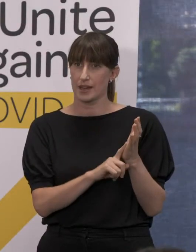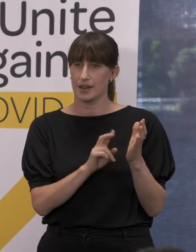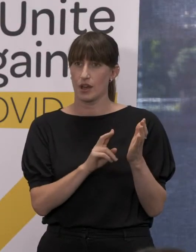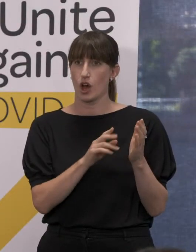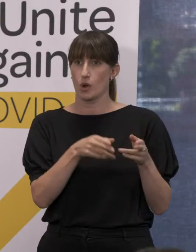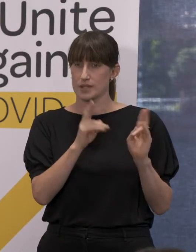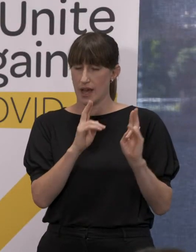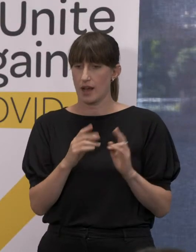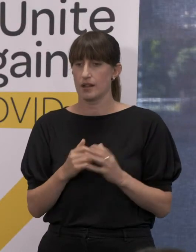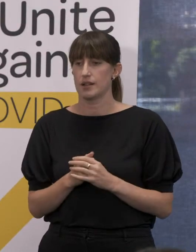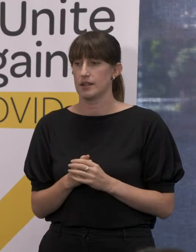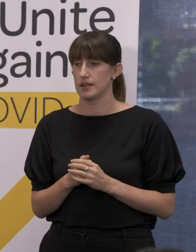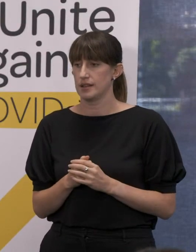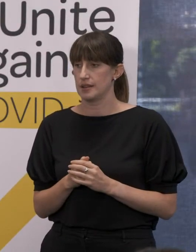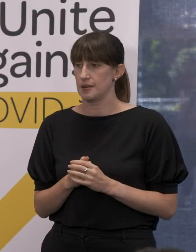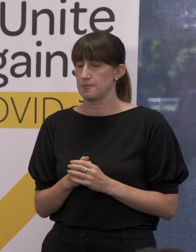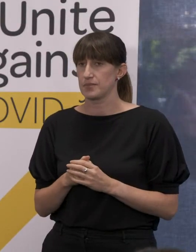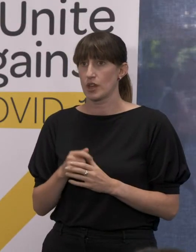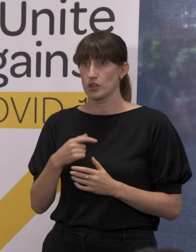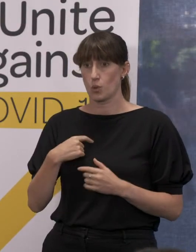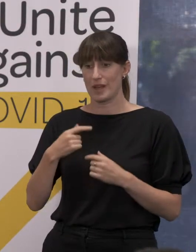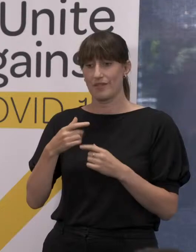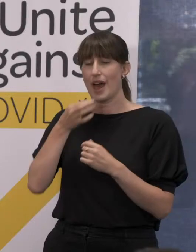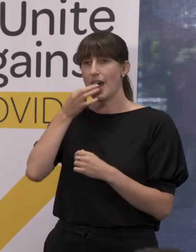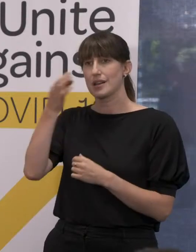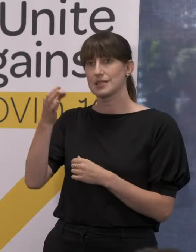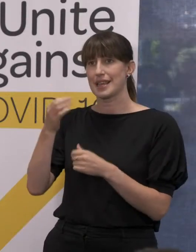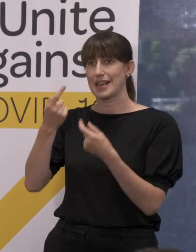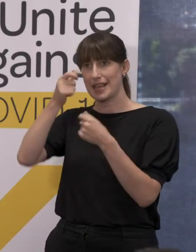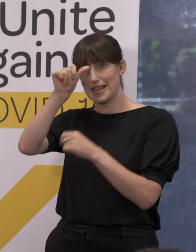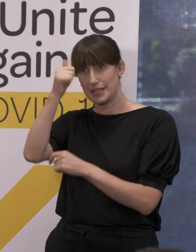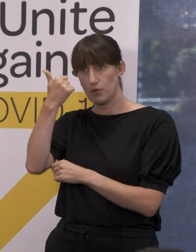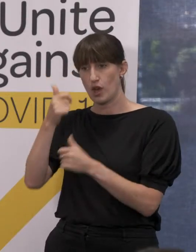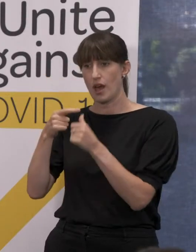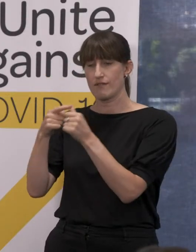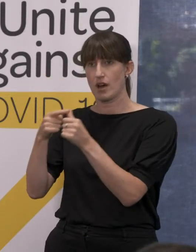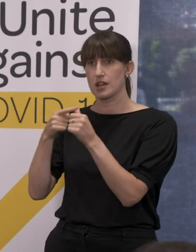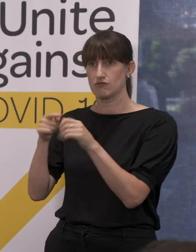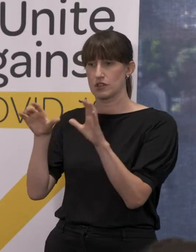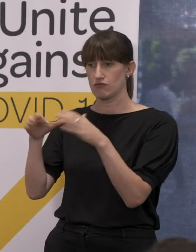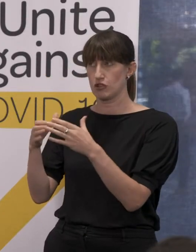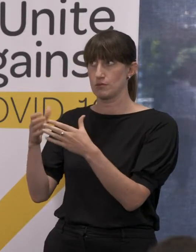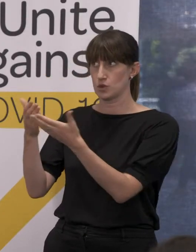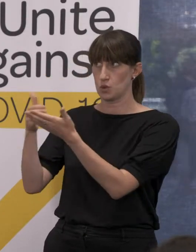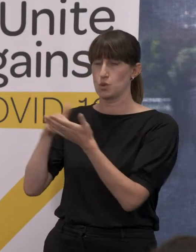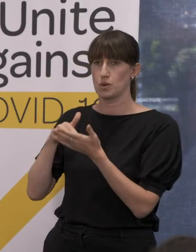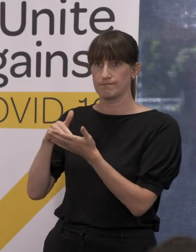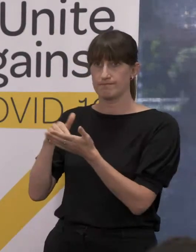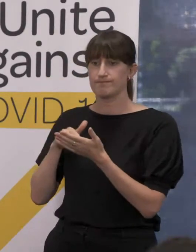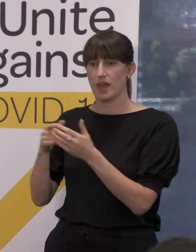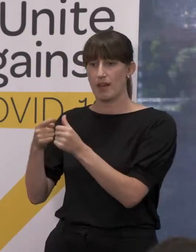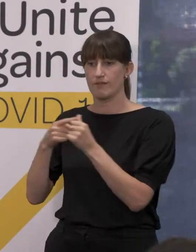Technical Advisory Group about this case to provide a check and advice on the actions underway at the facility.